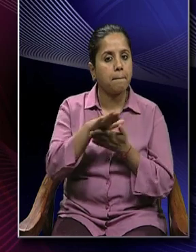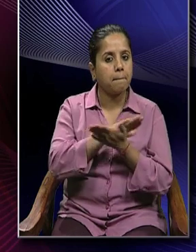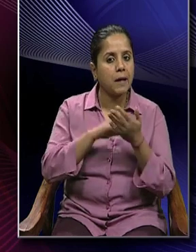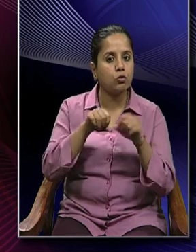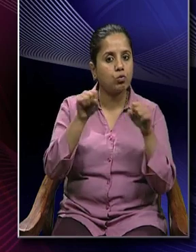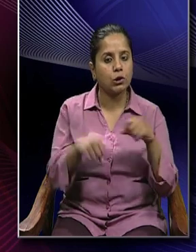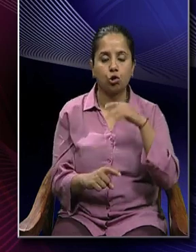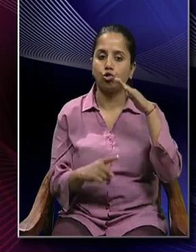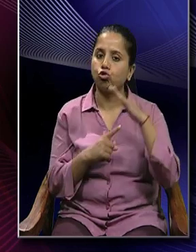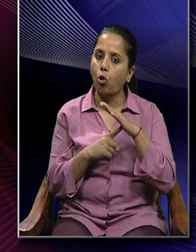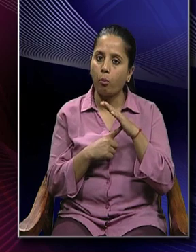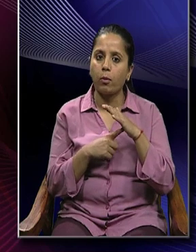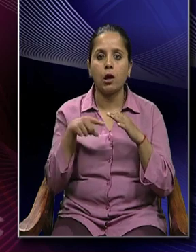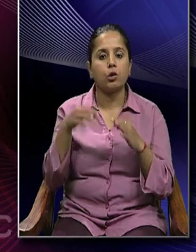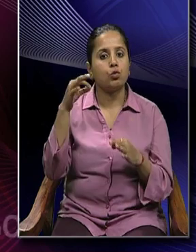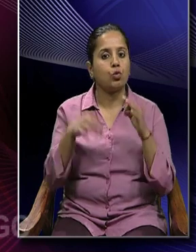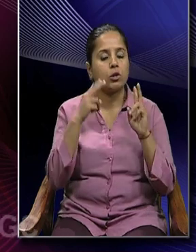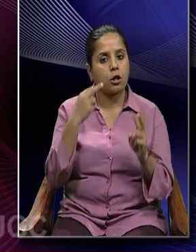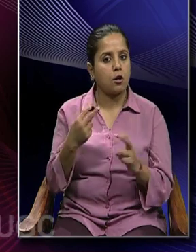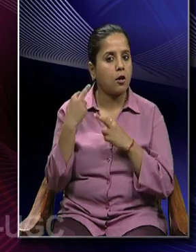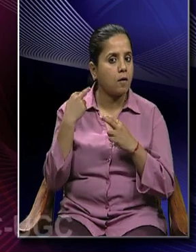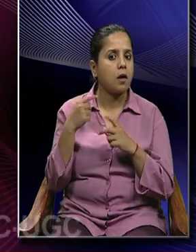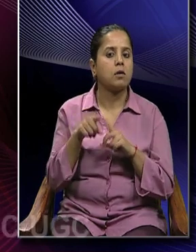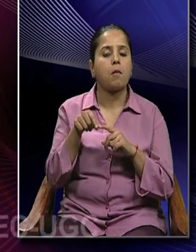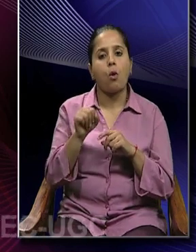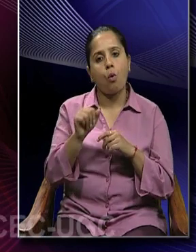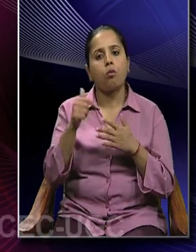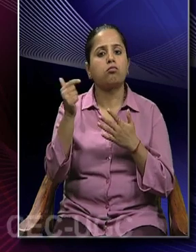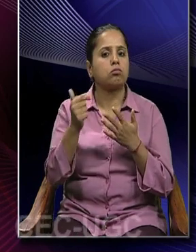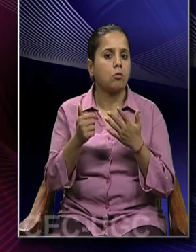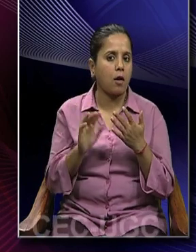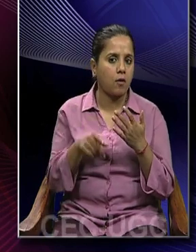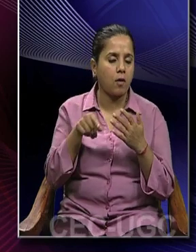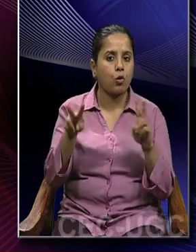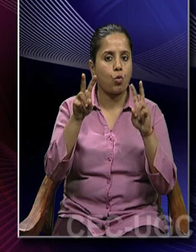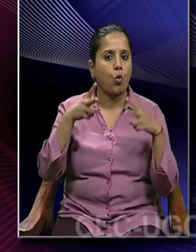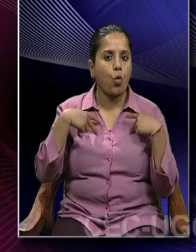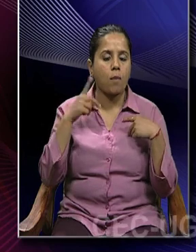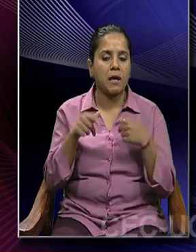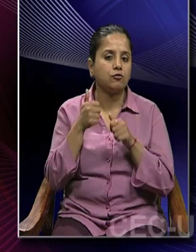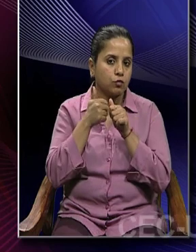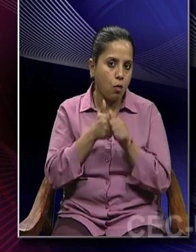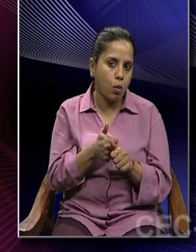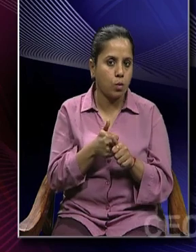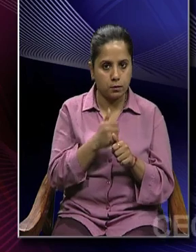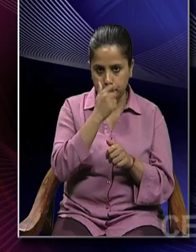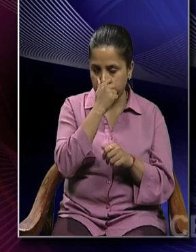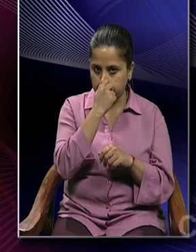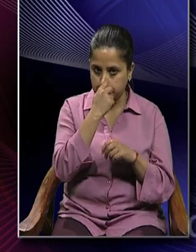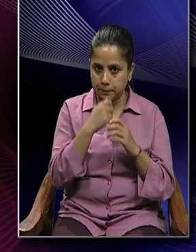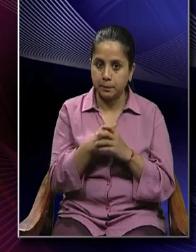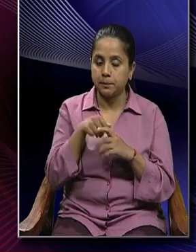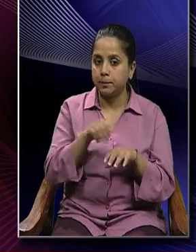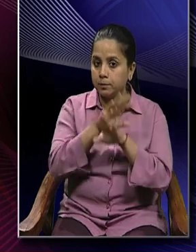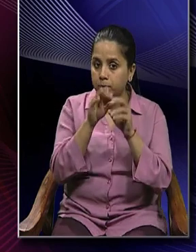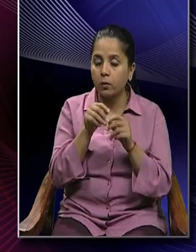supreme, and judicial review is also a feature which court has to adhere. And so these